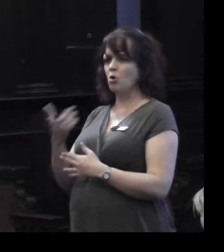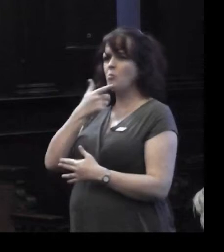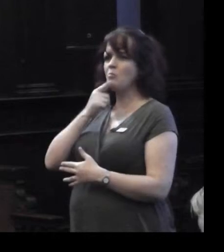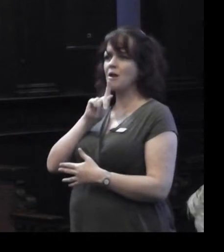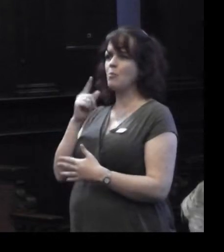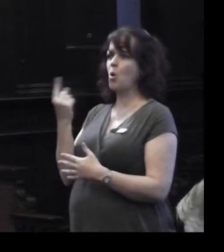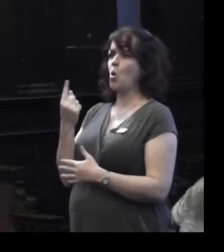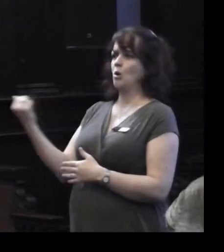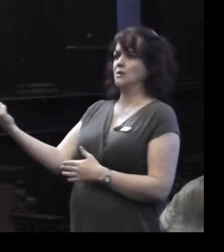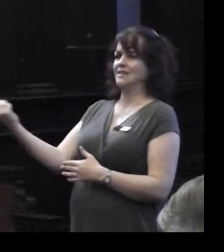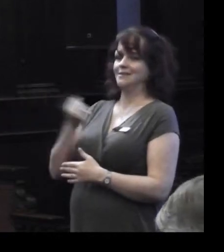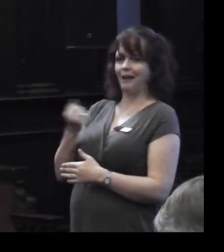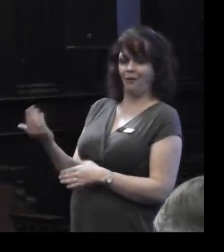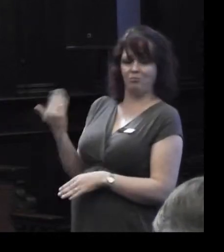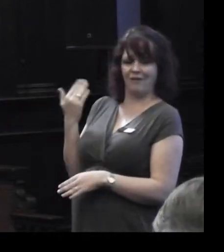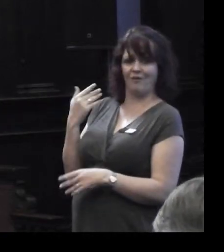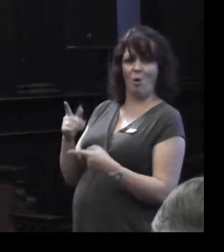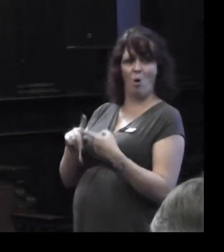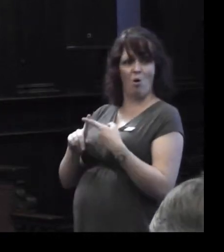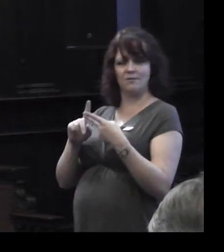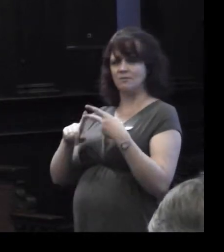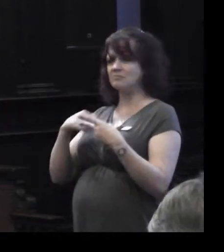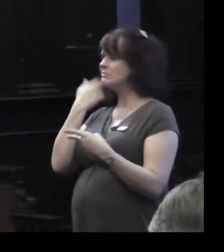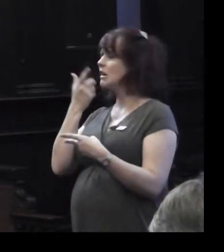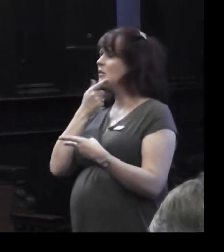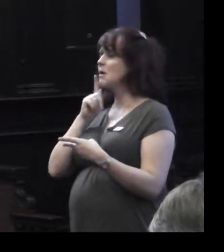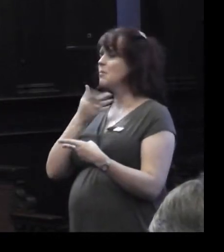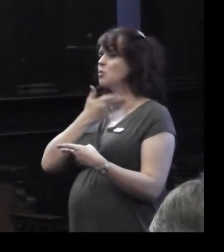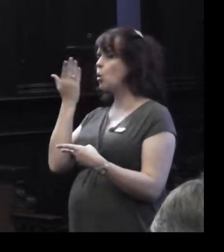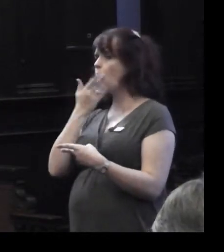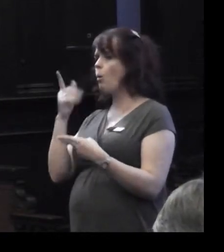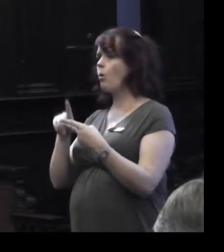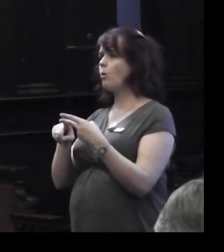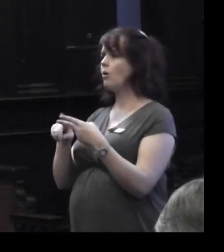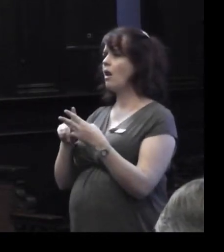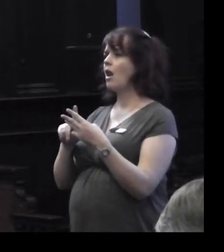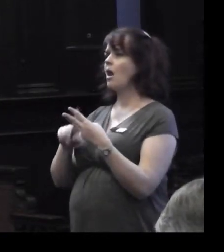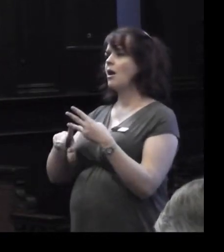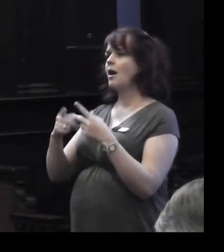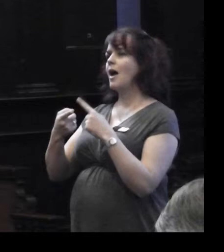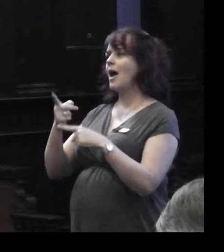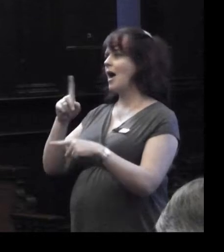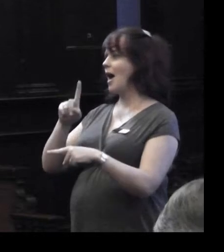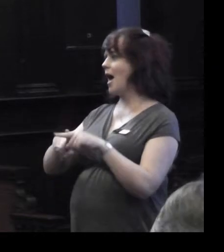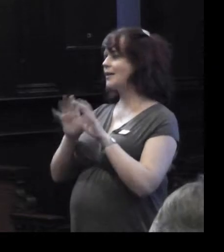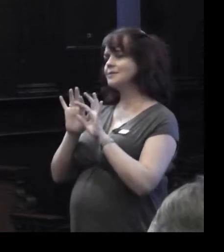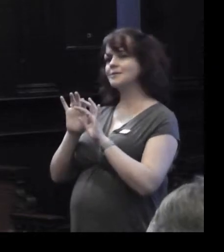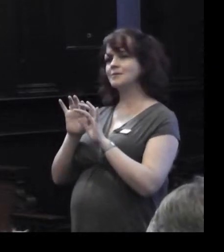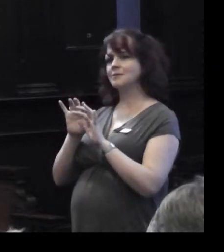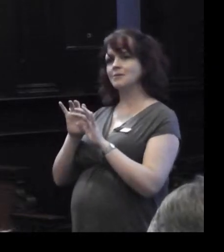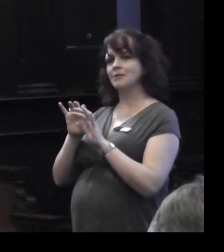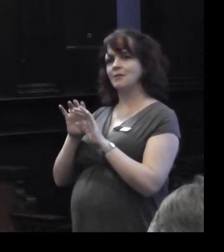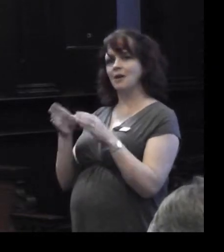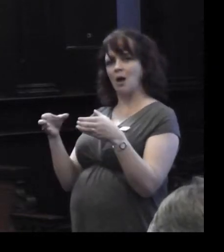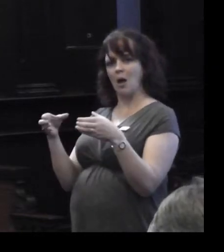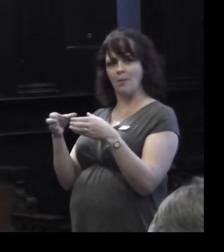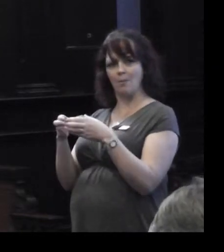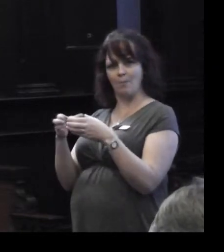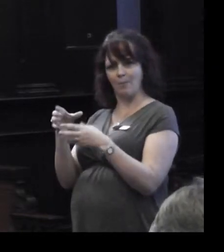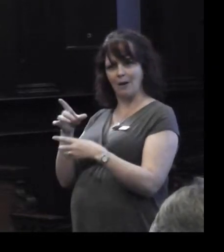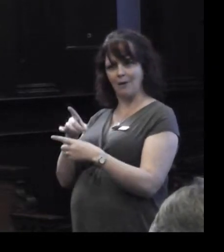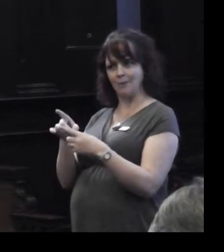victims, young people, and an ex-gang member who,